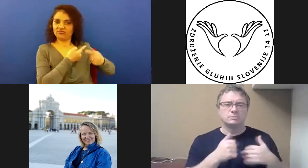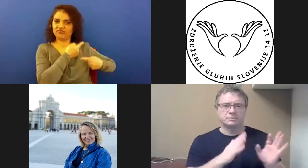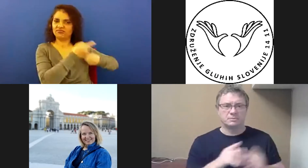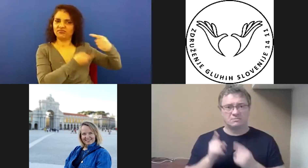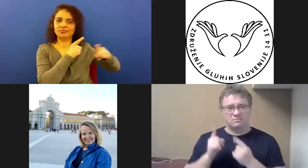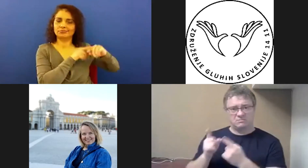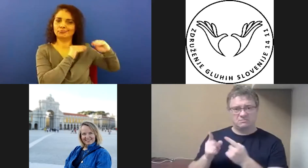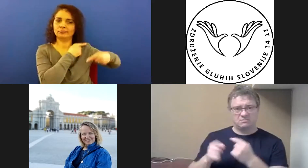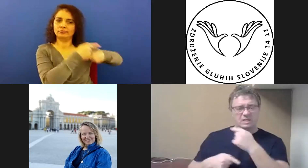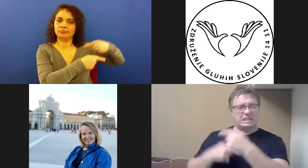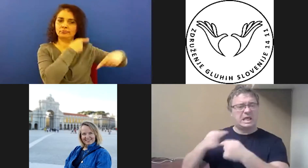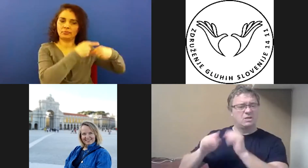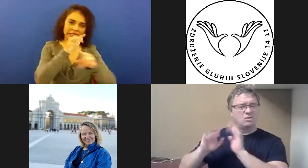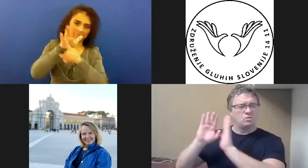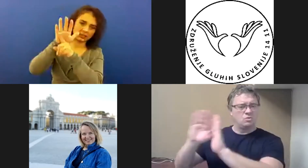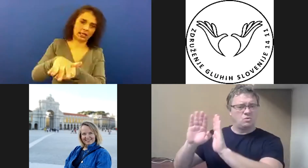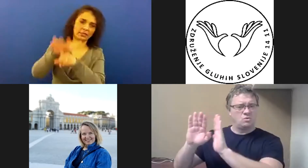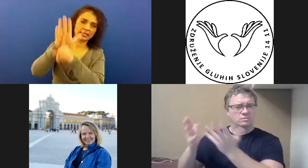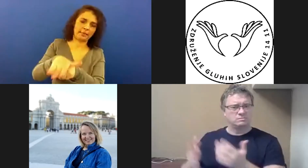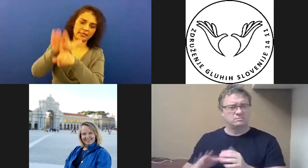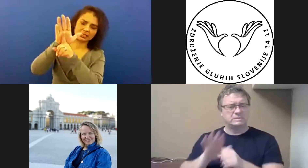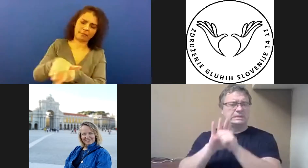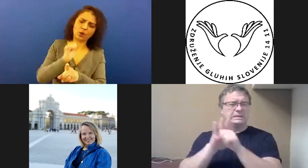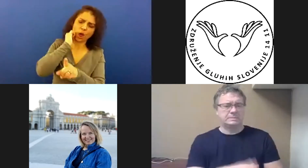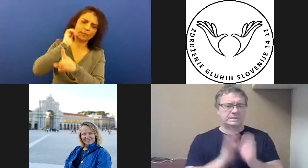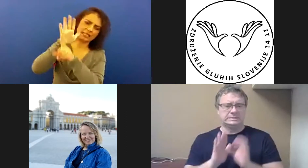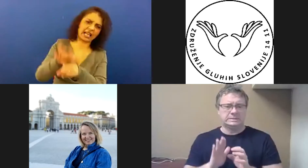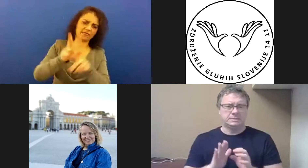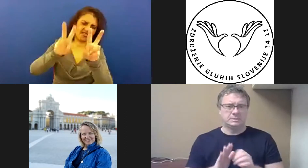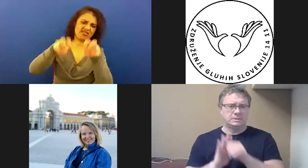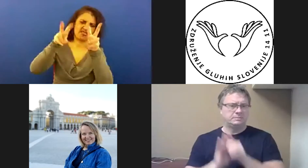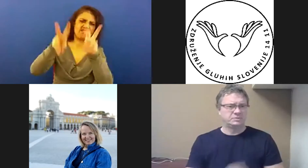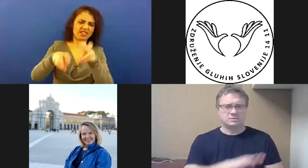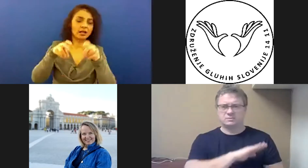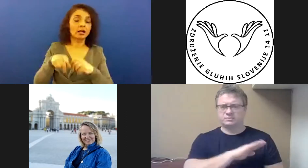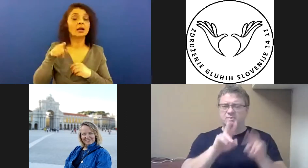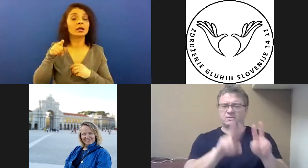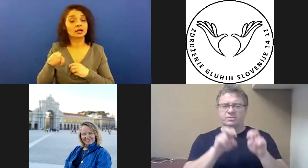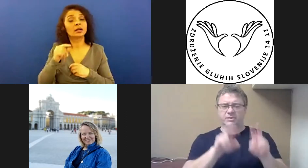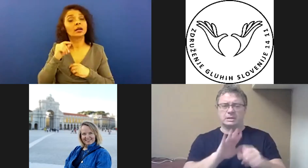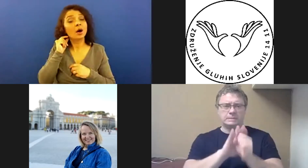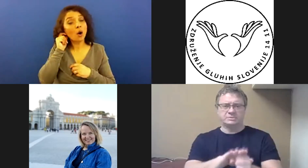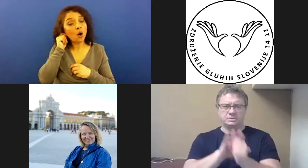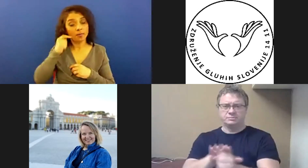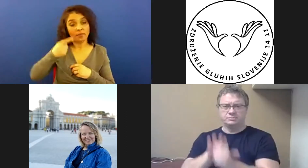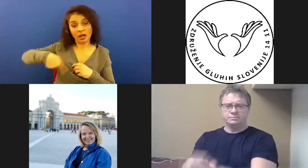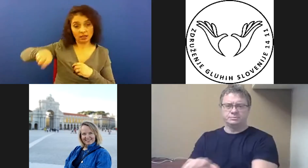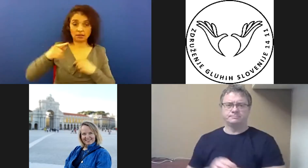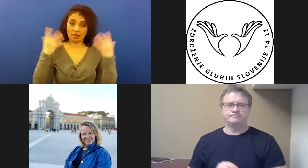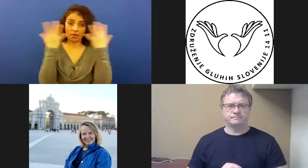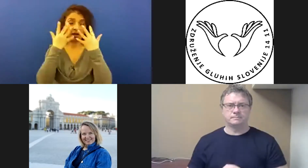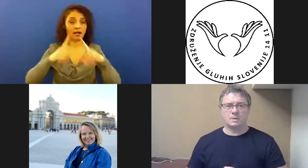marrying a Roma woman. They wanted to have a woman they could oppress, look down